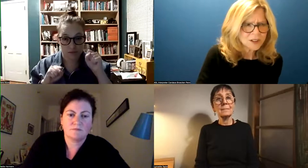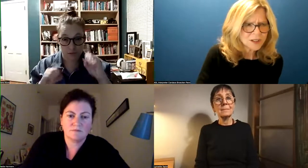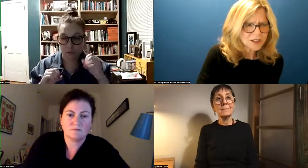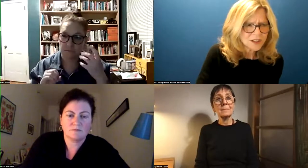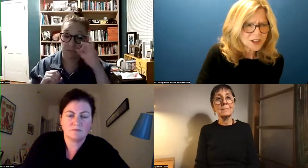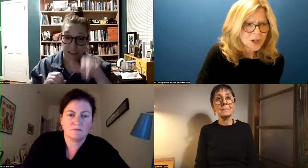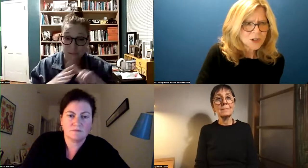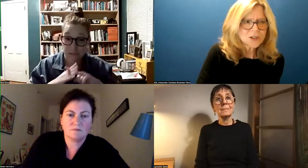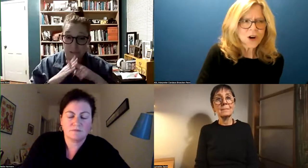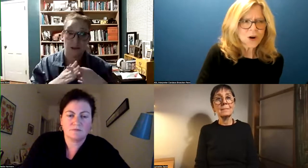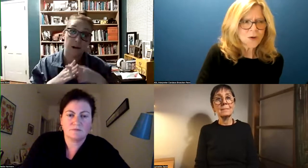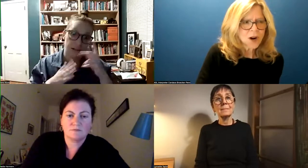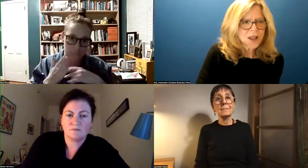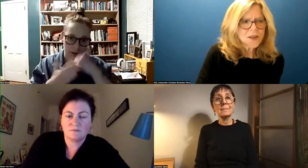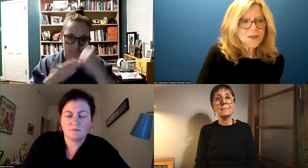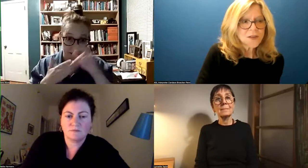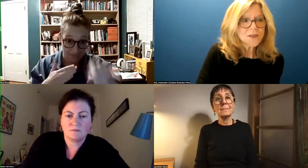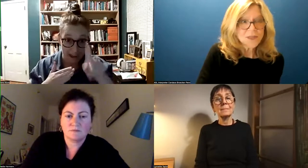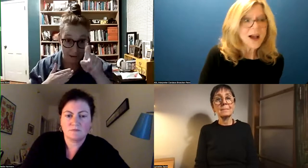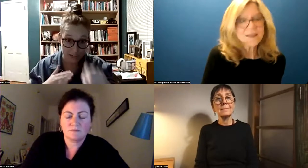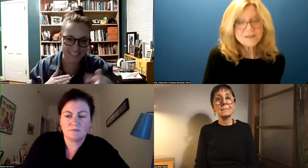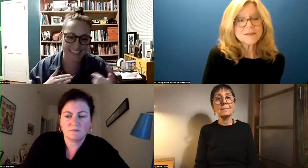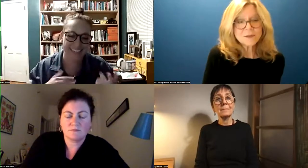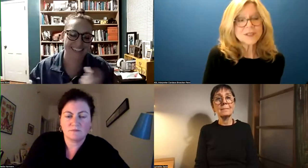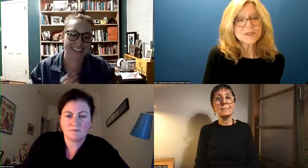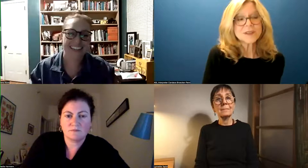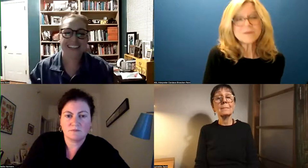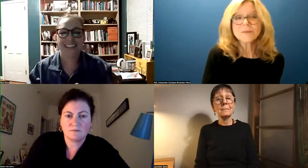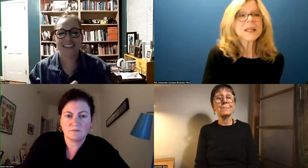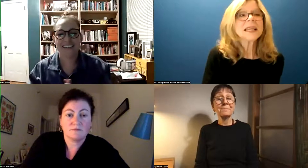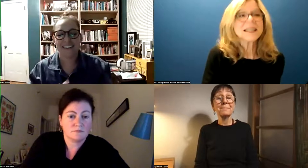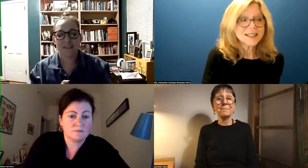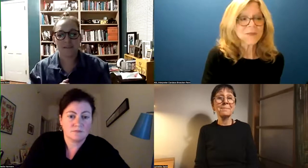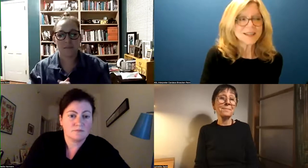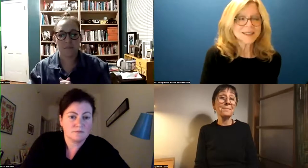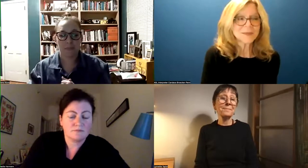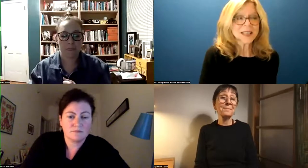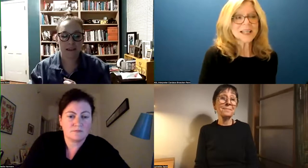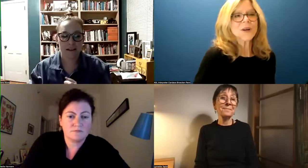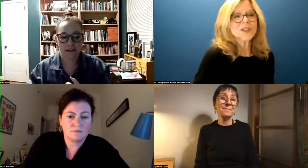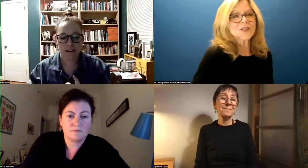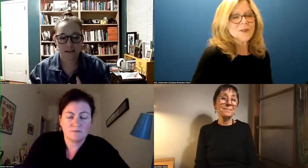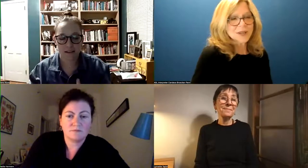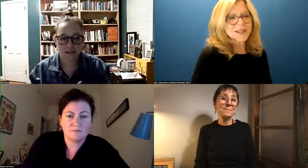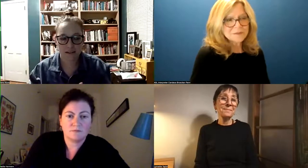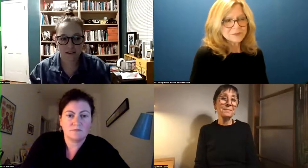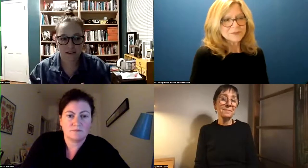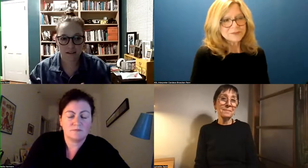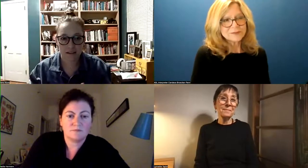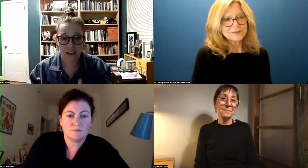level? So that was the beginning to me, the beginning question for